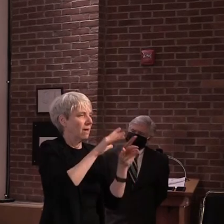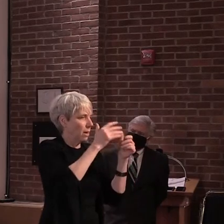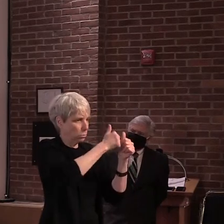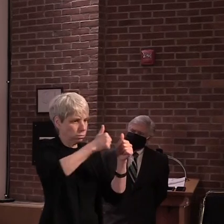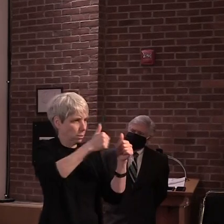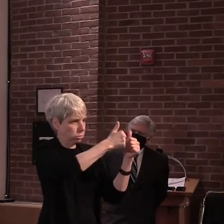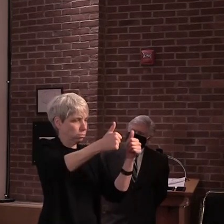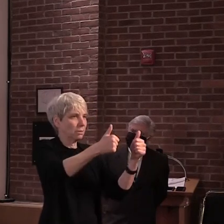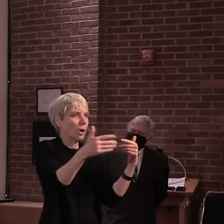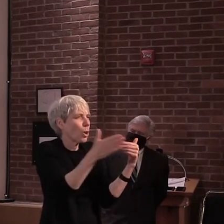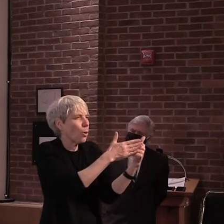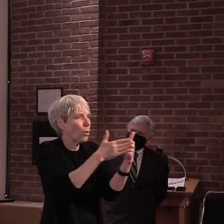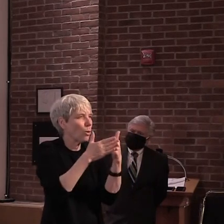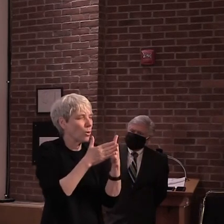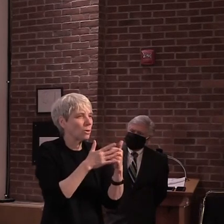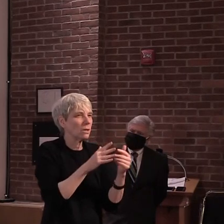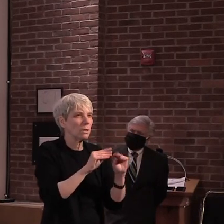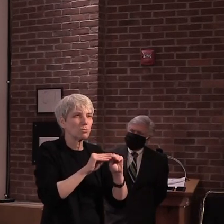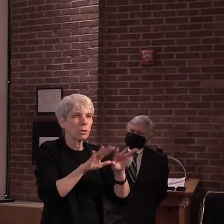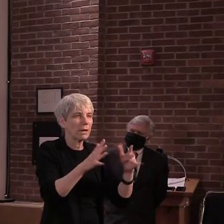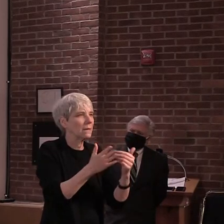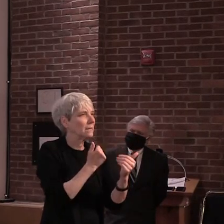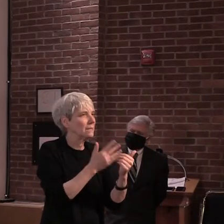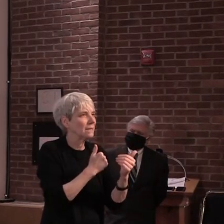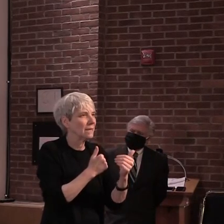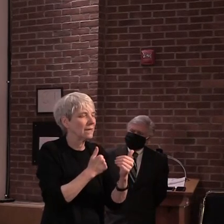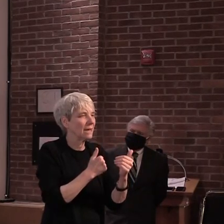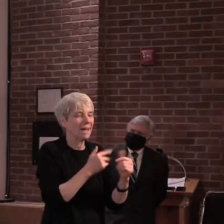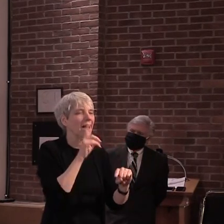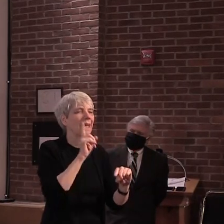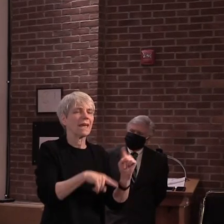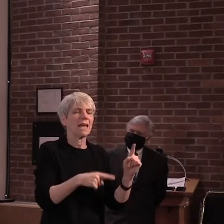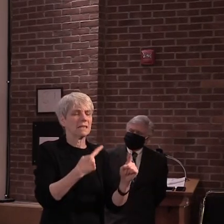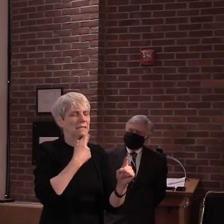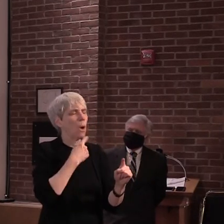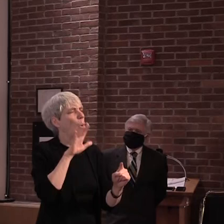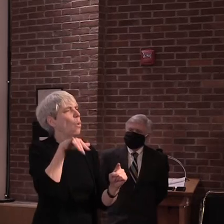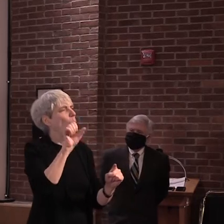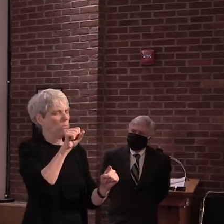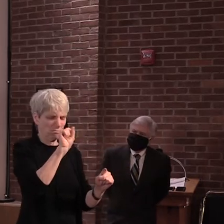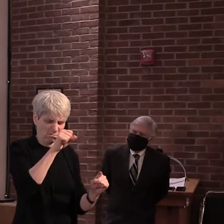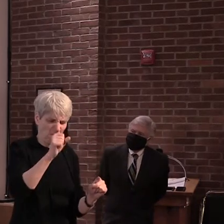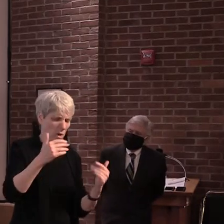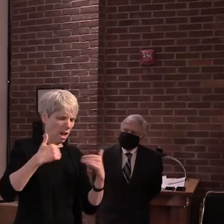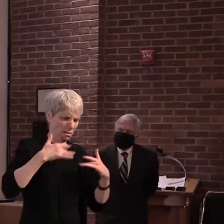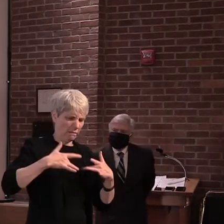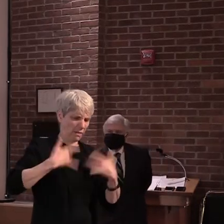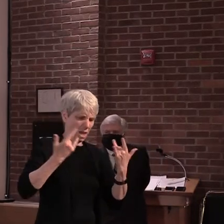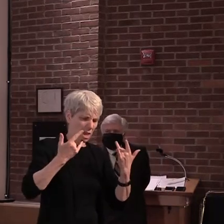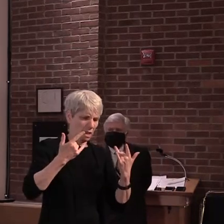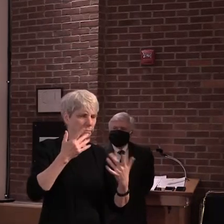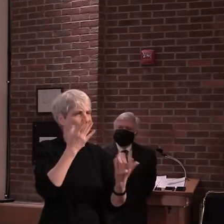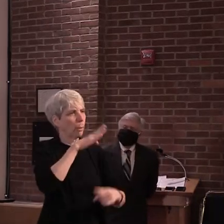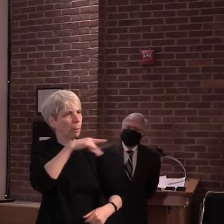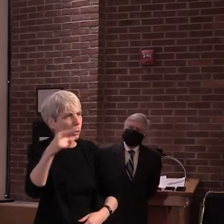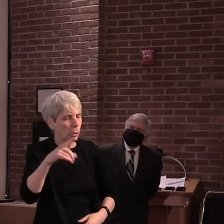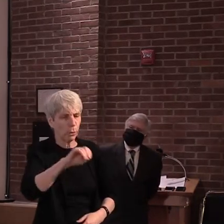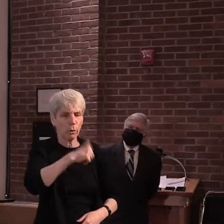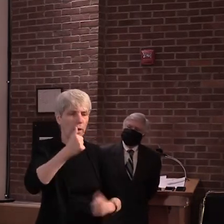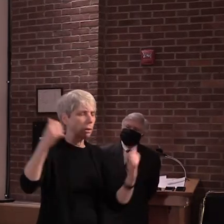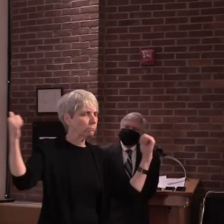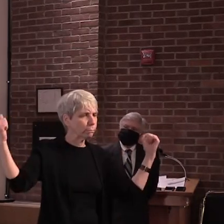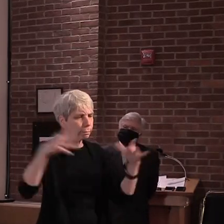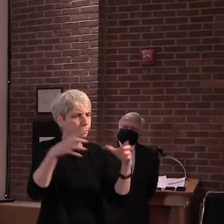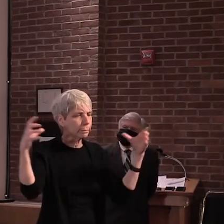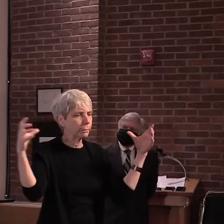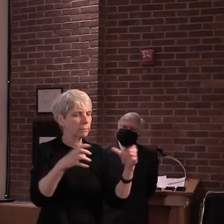I can't really give you, like, everybody attended some specific event and came down with something, because that's not the way